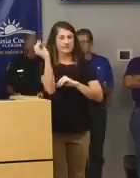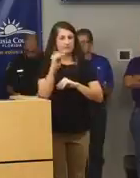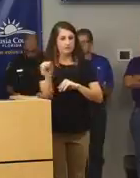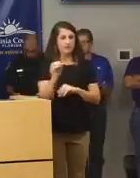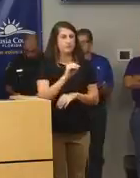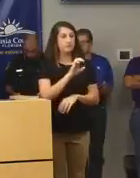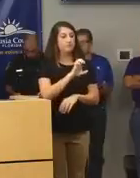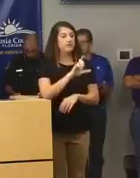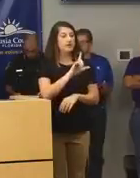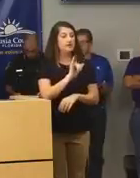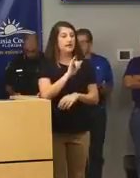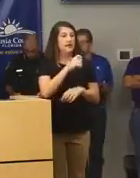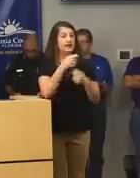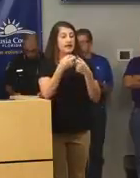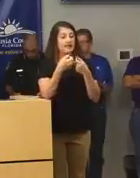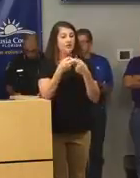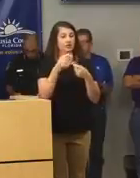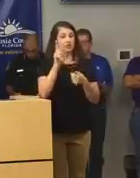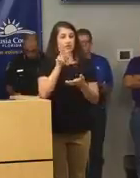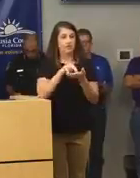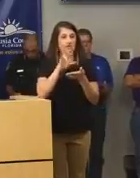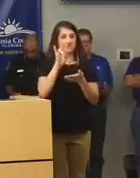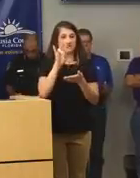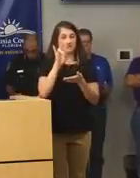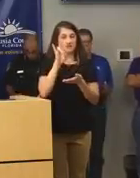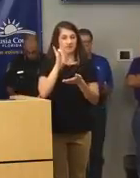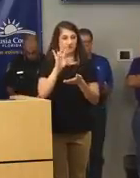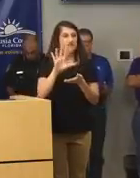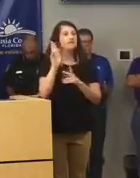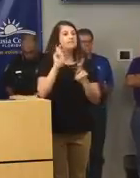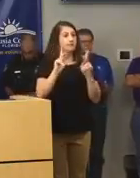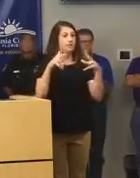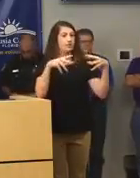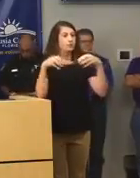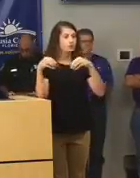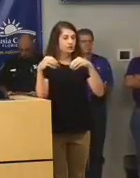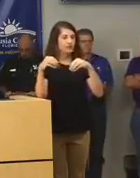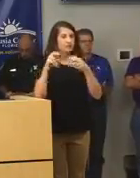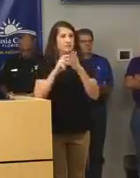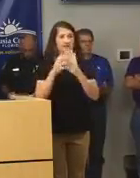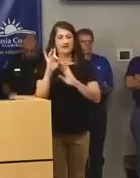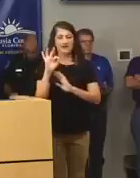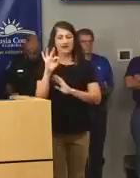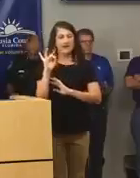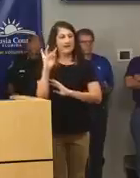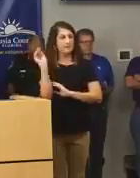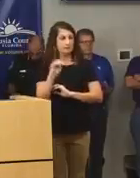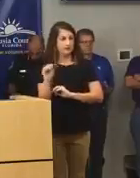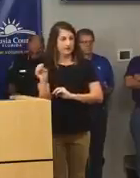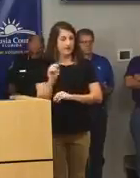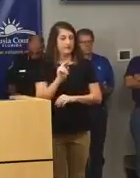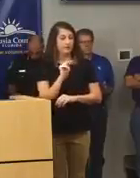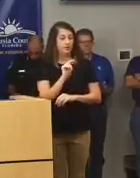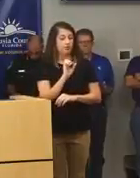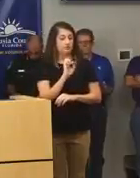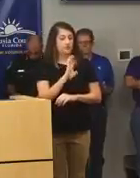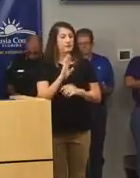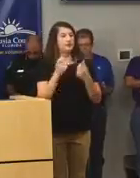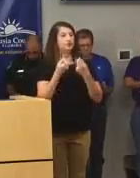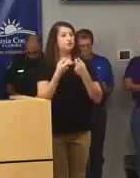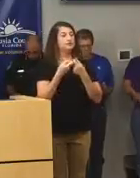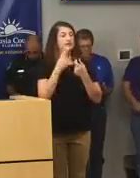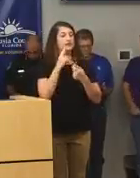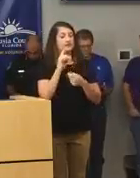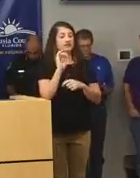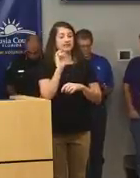Clay Electric has 2,075 people that are out, or 98%. New Smyrna Beach Utilities, 17,000 are